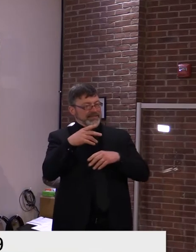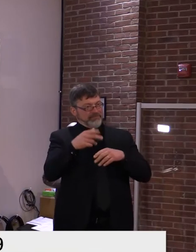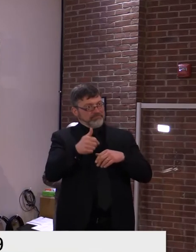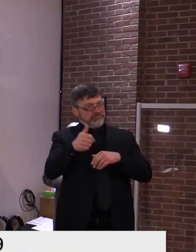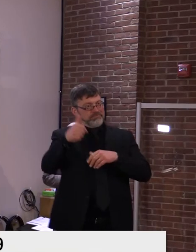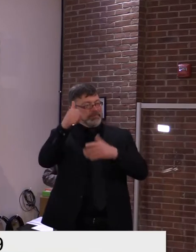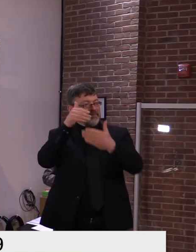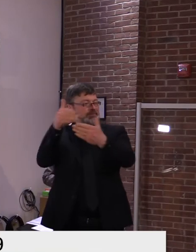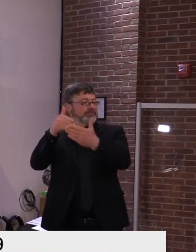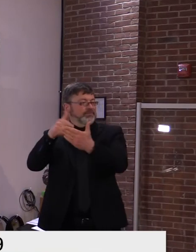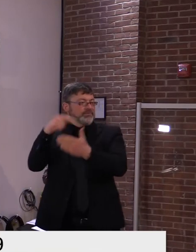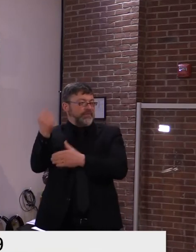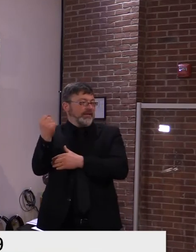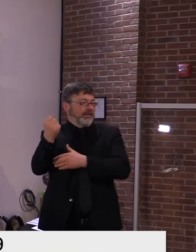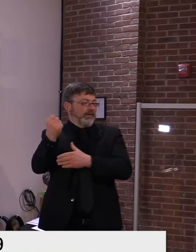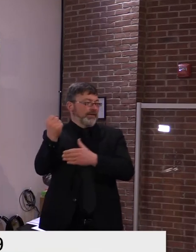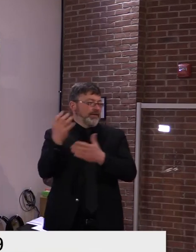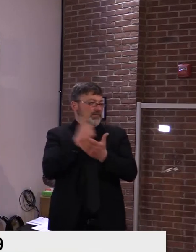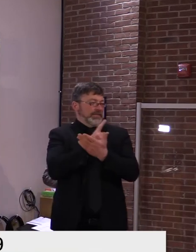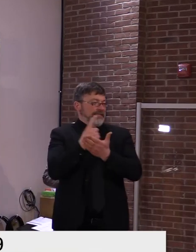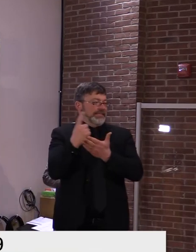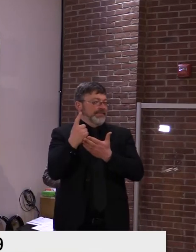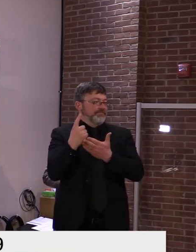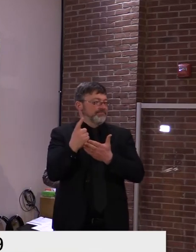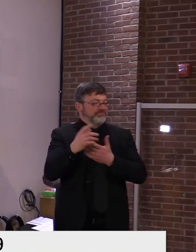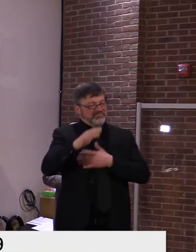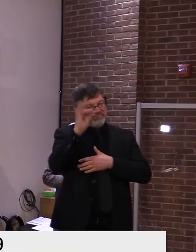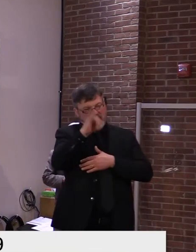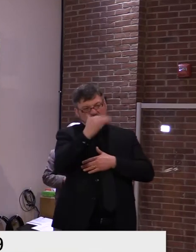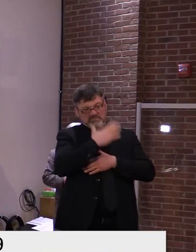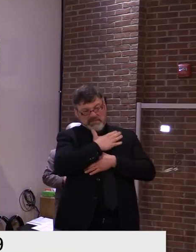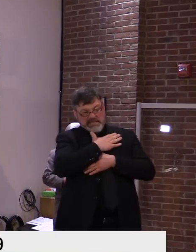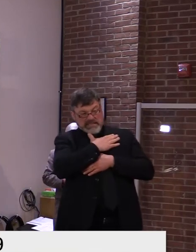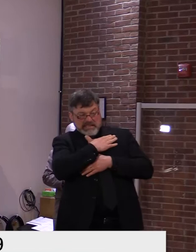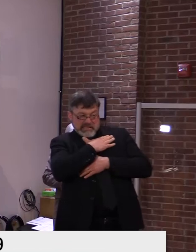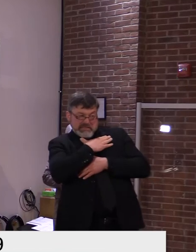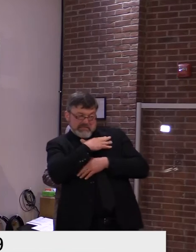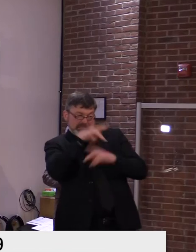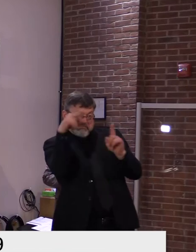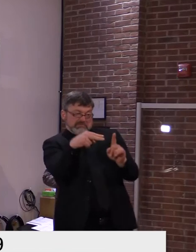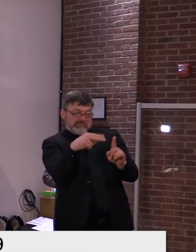that theory hold some water, I think.